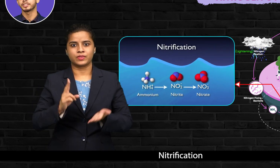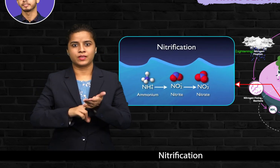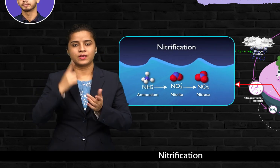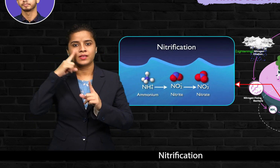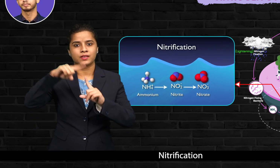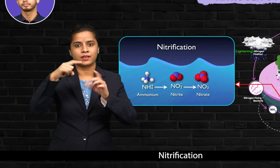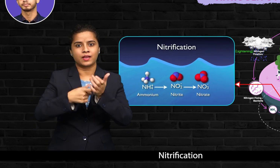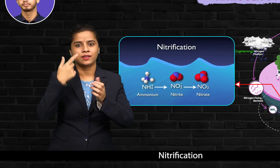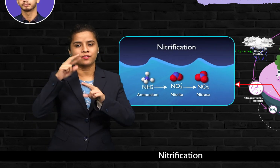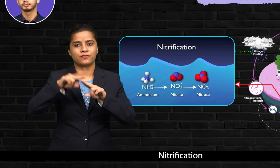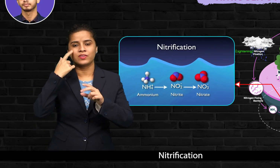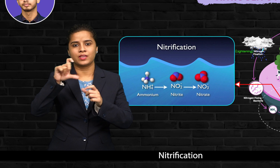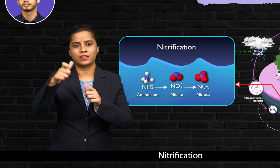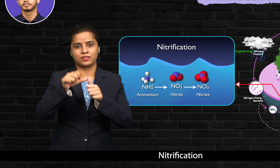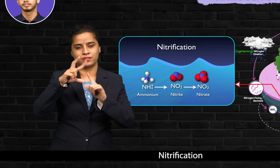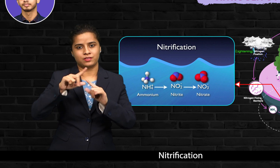Nitrification.